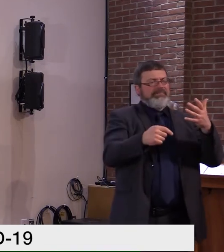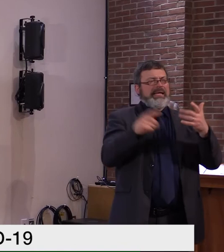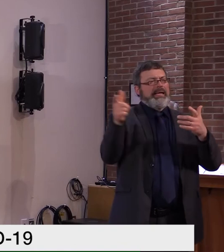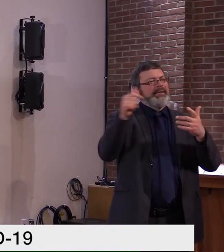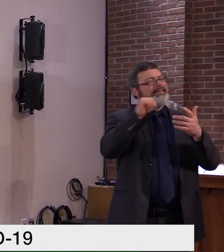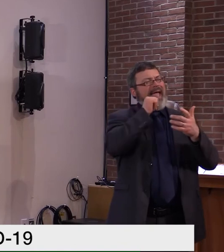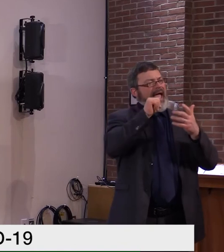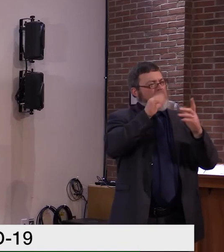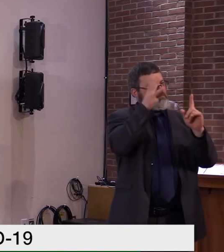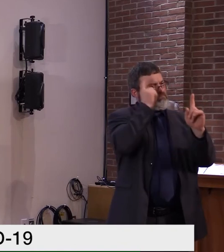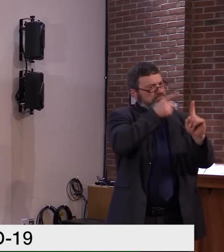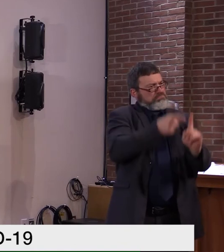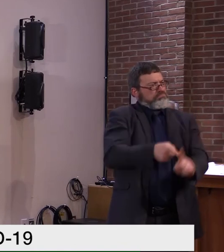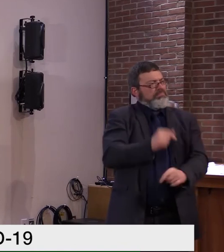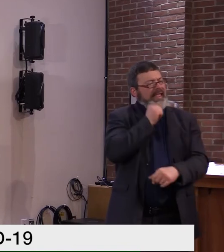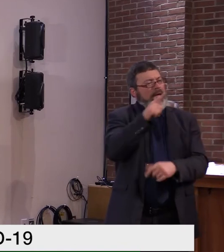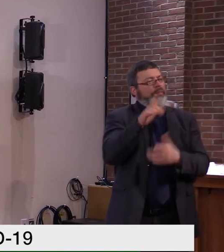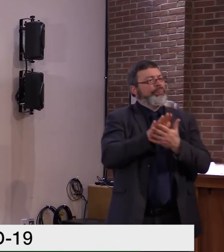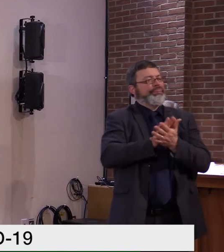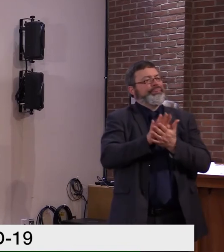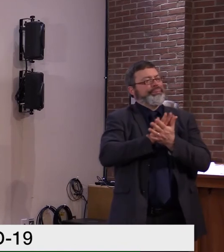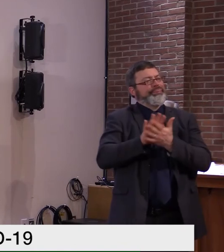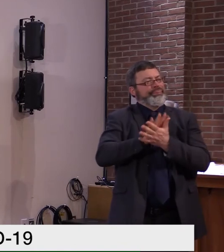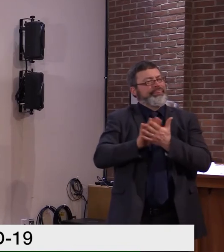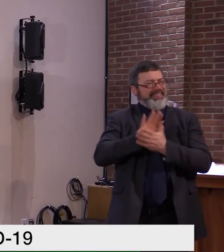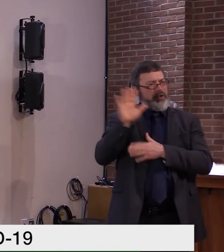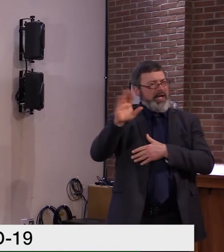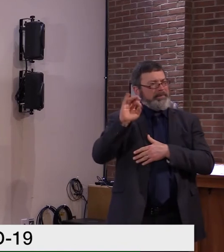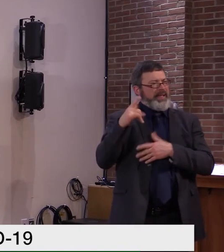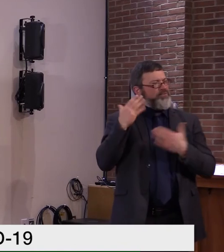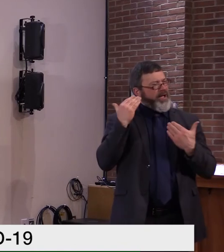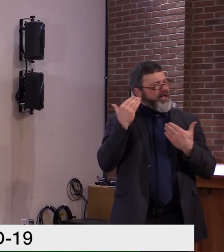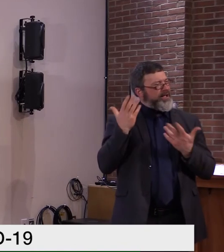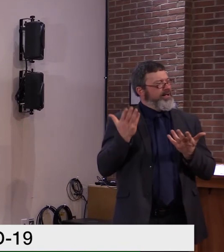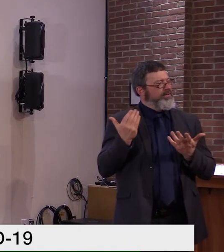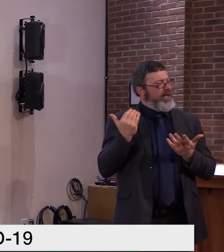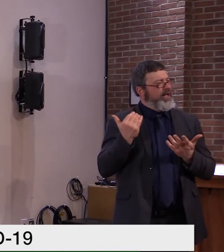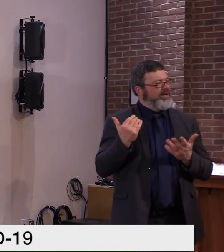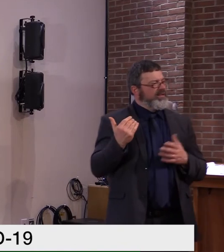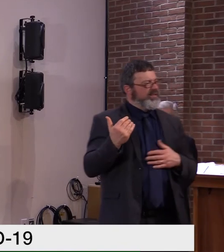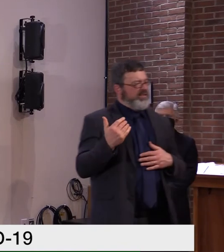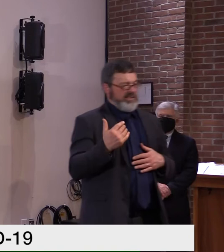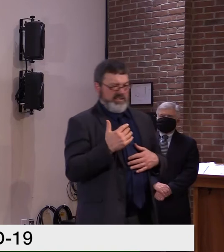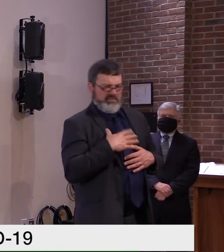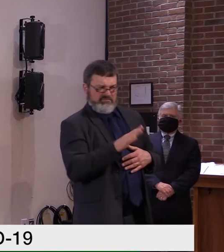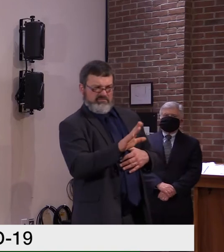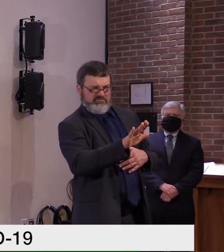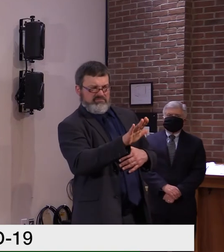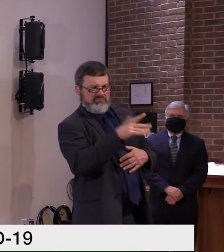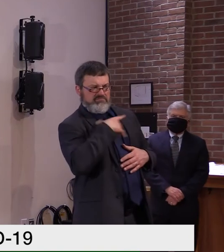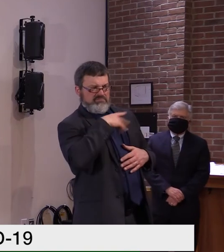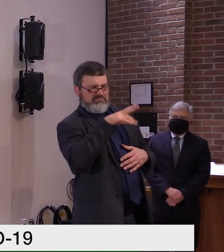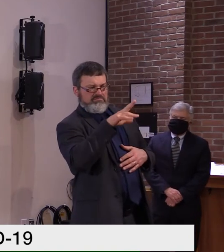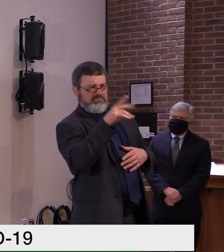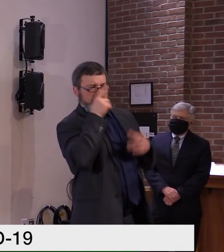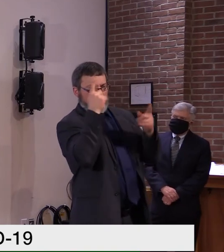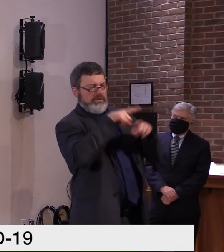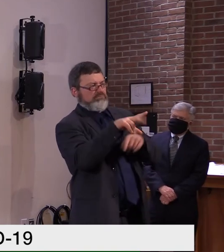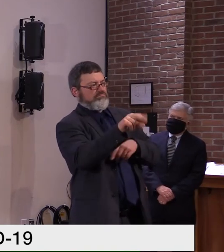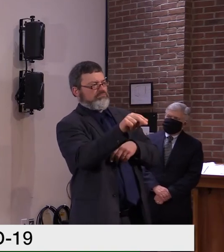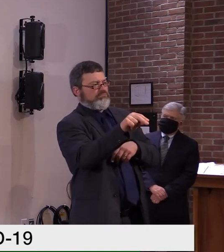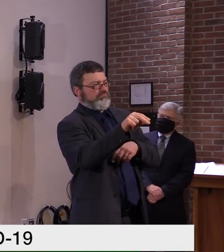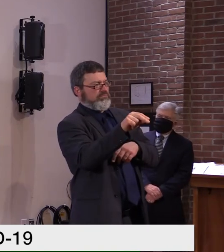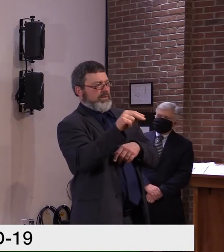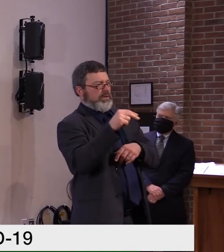Well, I guess I would disagree with you about the content, but what I can say is The concerns of the